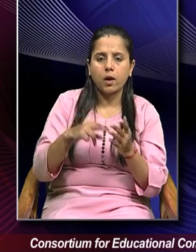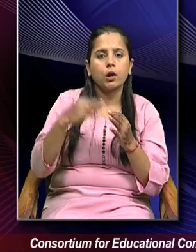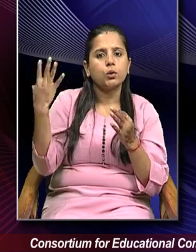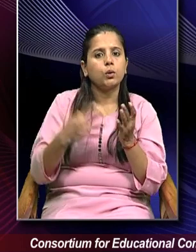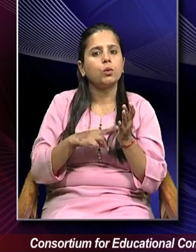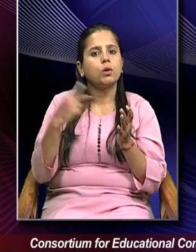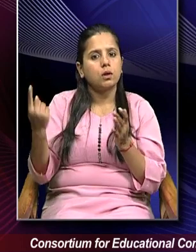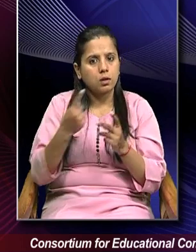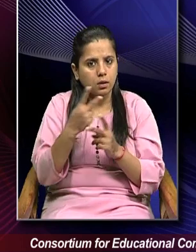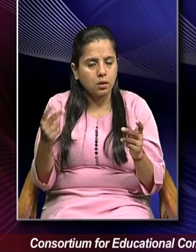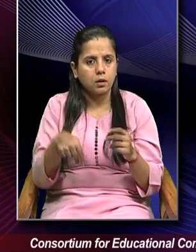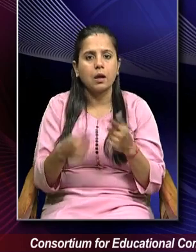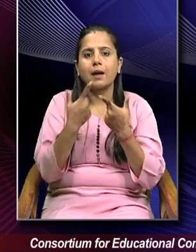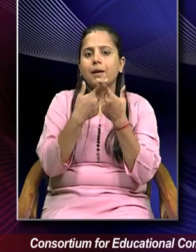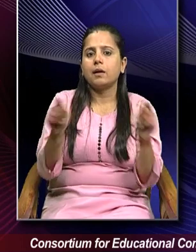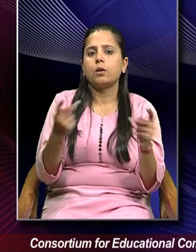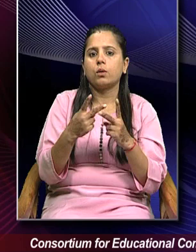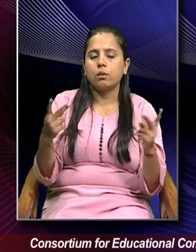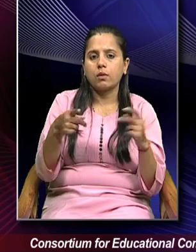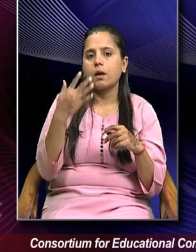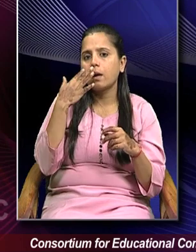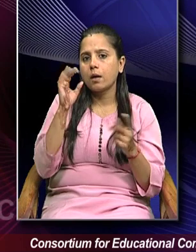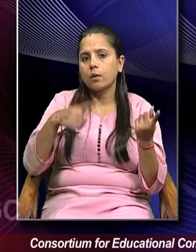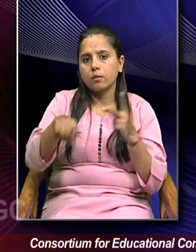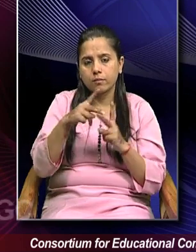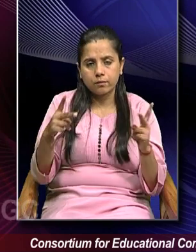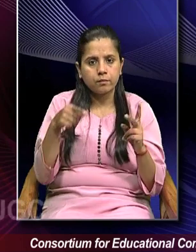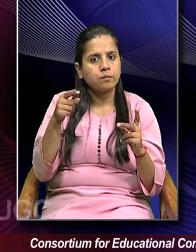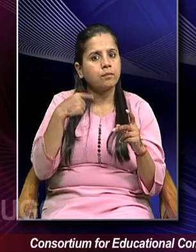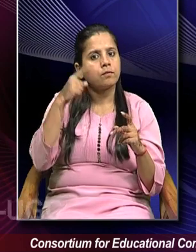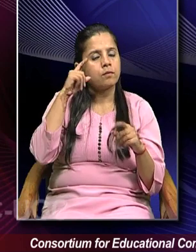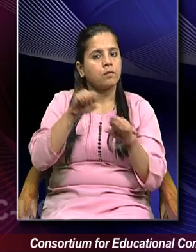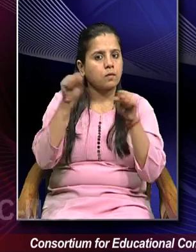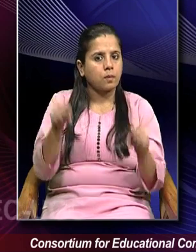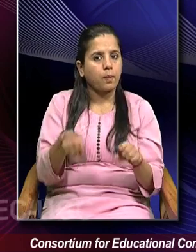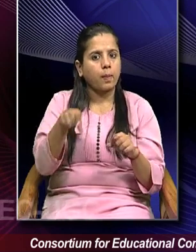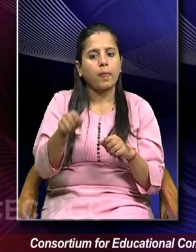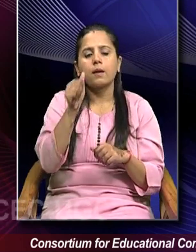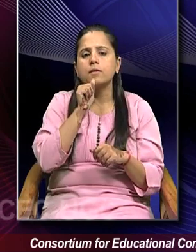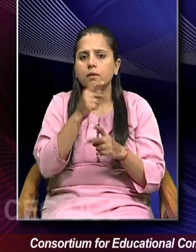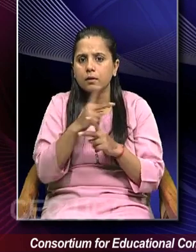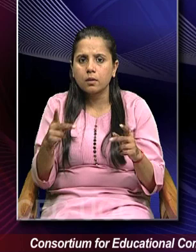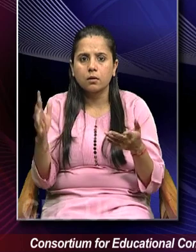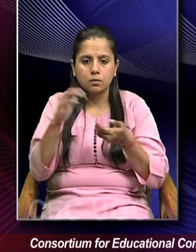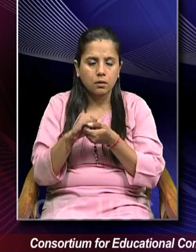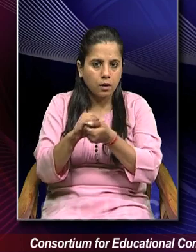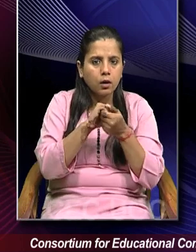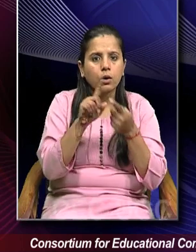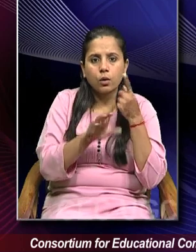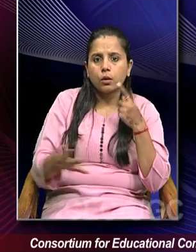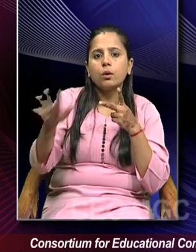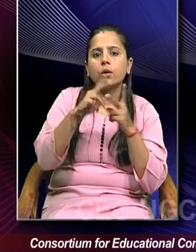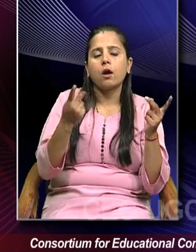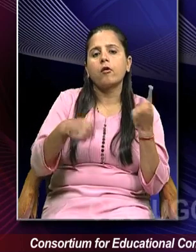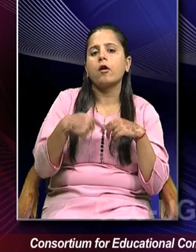nationalism, jingoistic press, and importantly crystallization of the system of secret alliances and alignments in Europe. So,